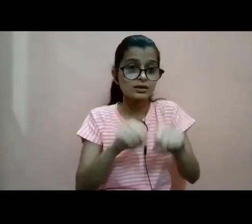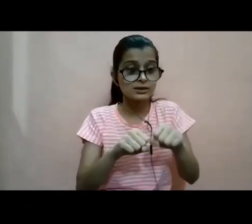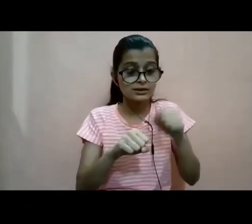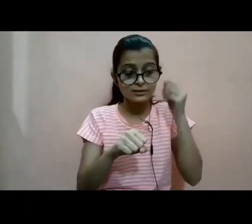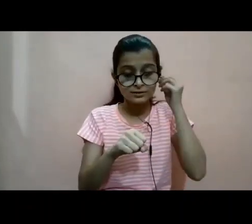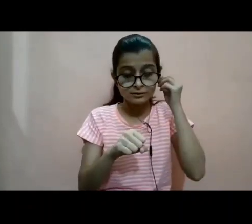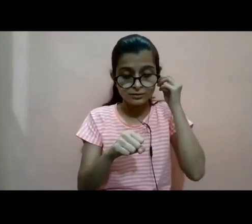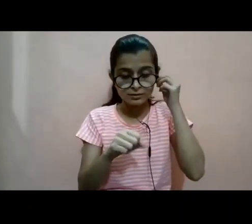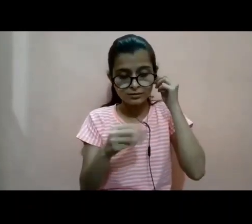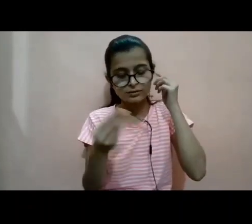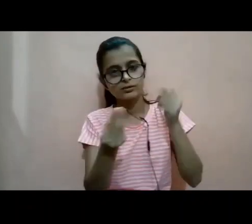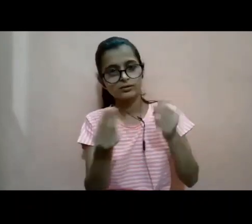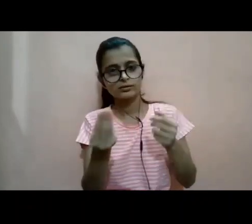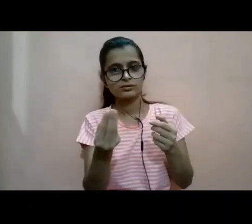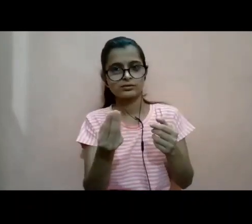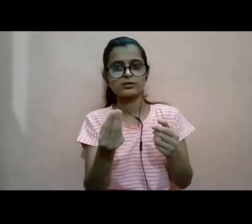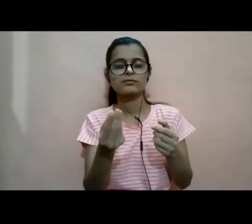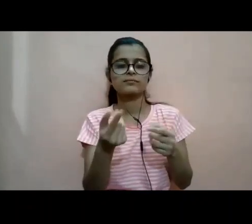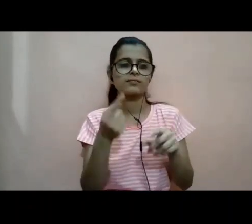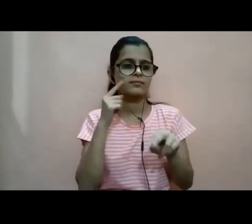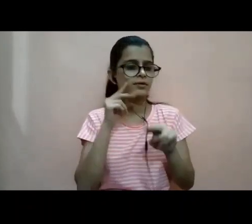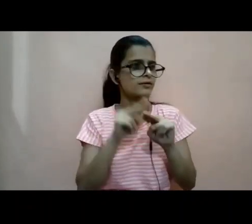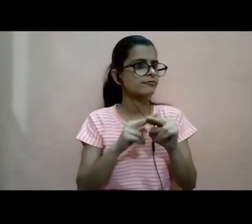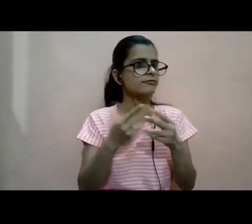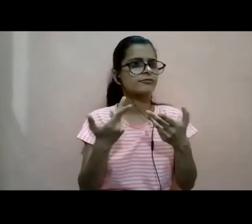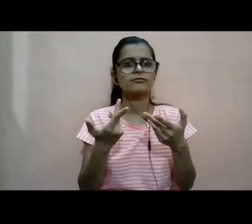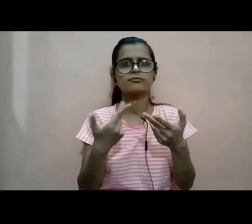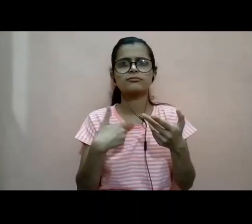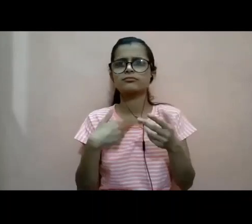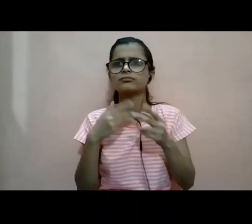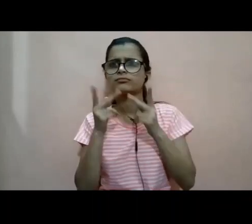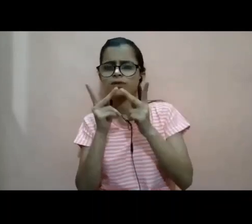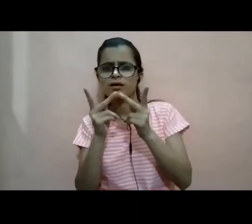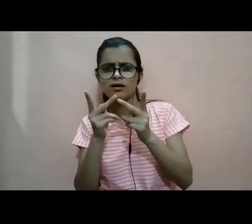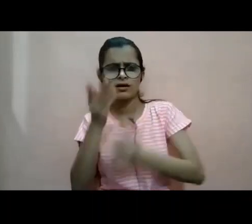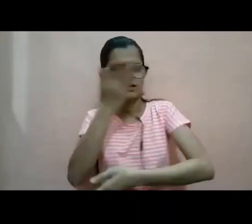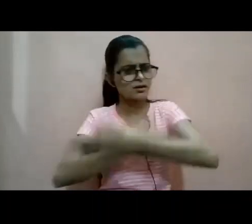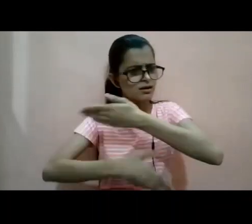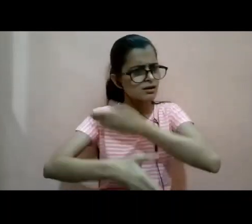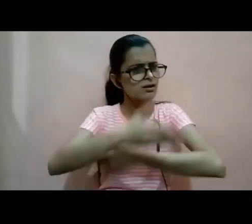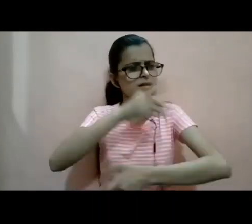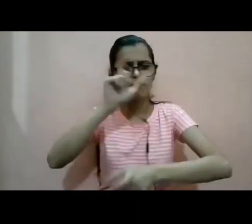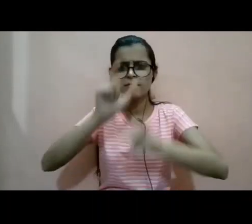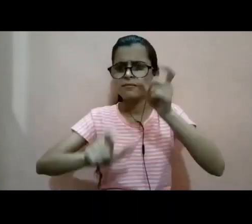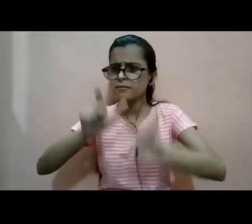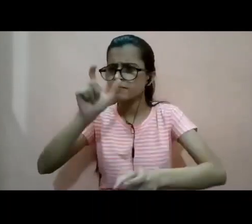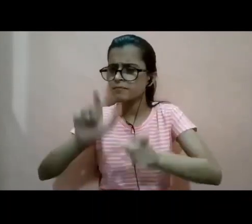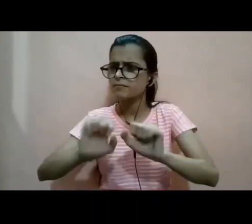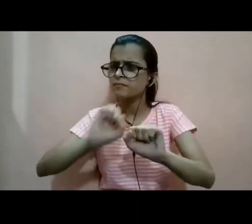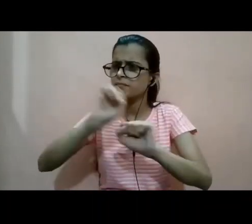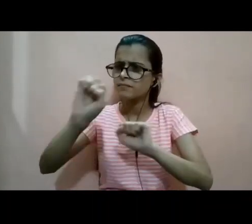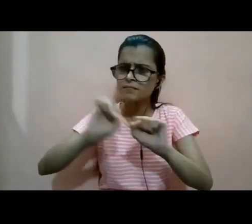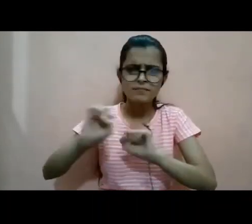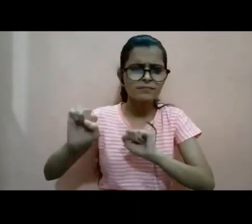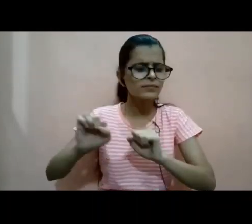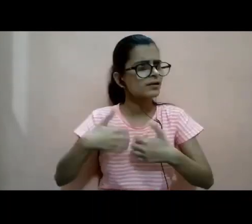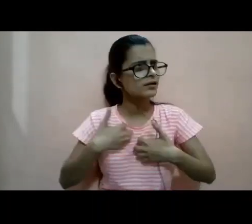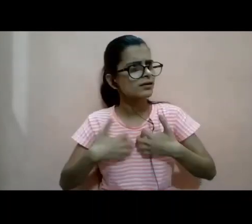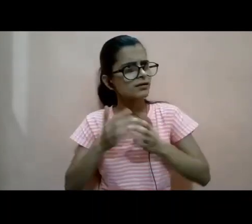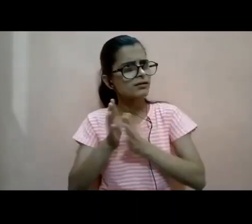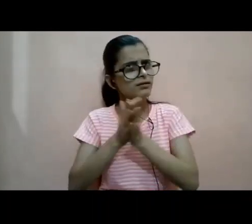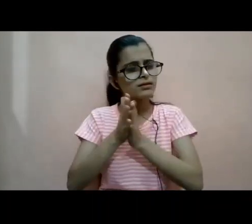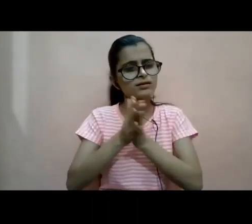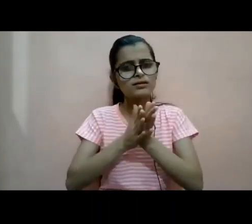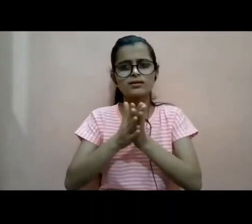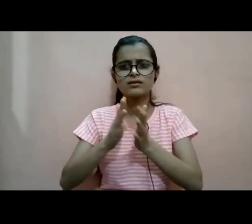to assume that every disabled is interested in closeness, establishing a relationship